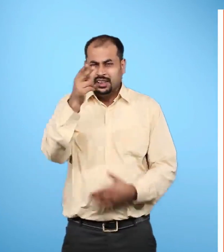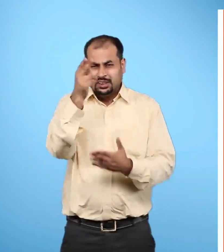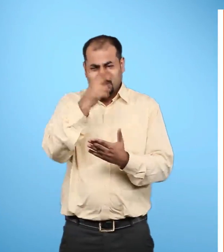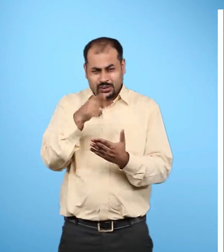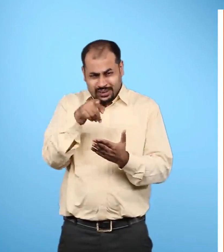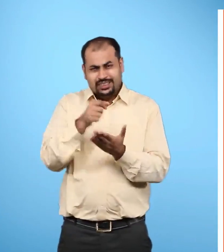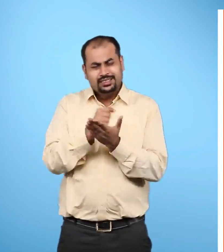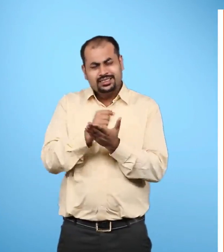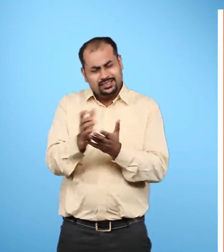Try drawing them.